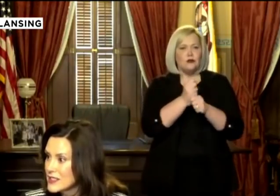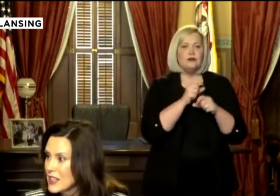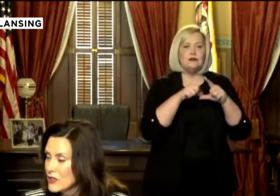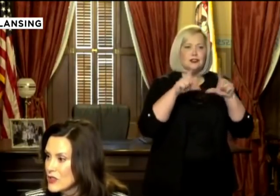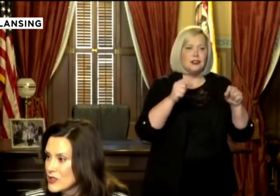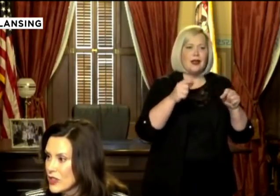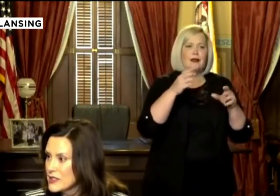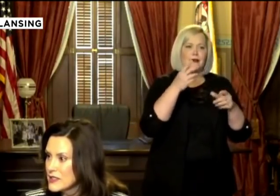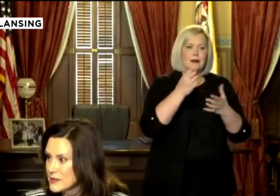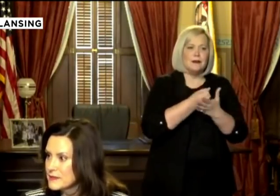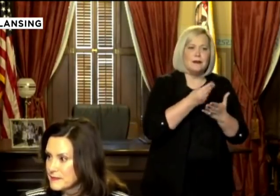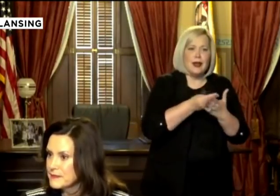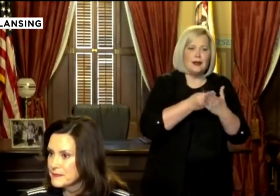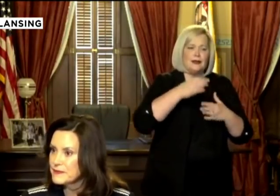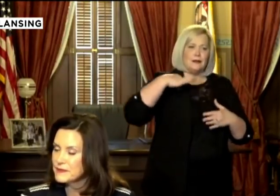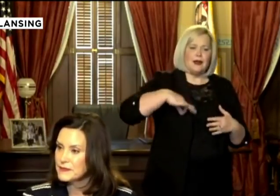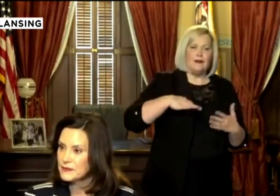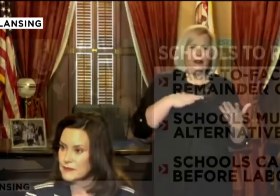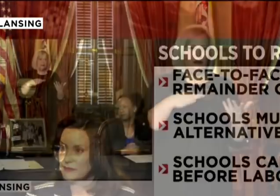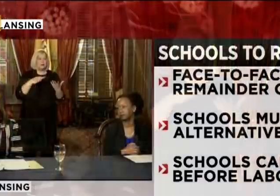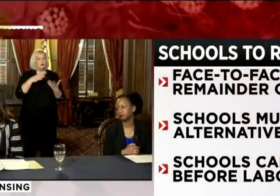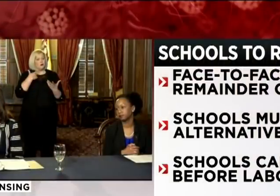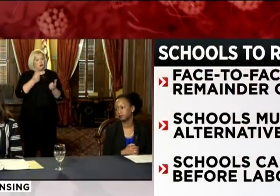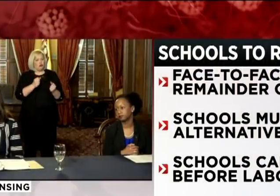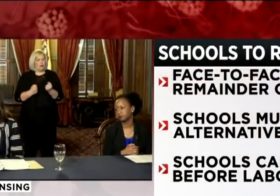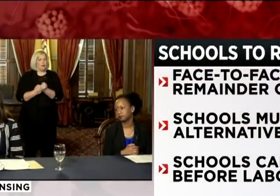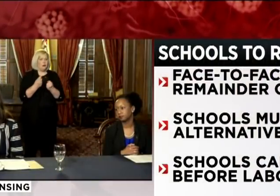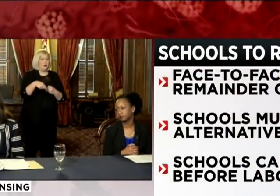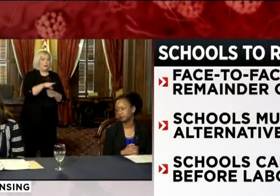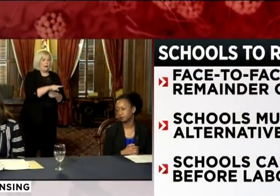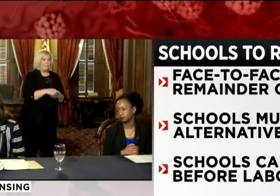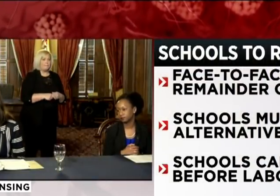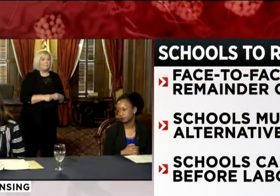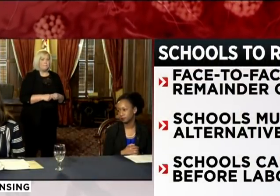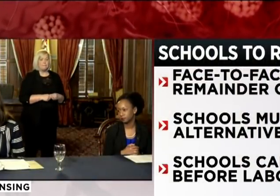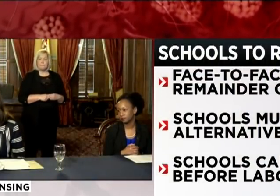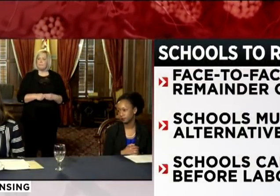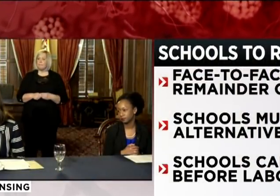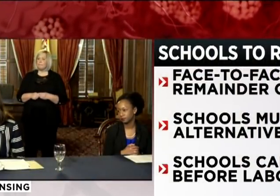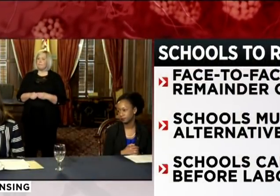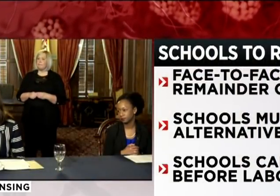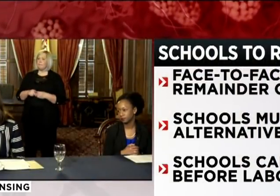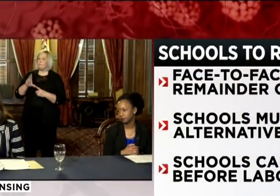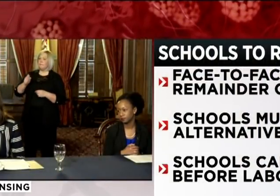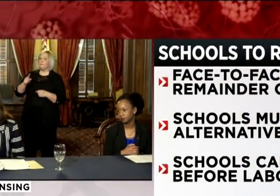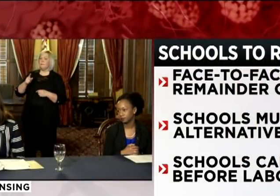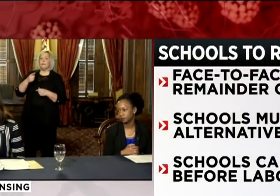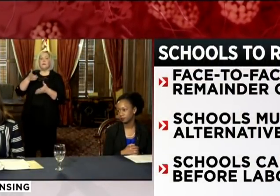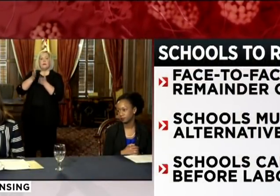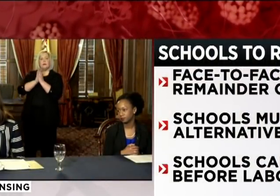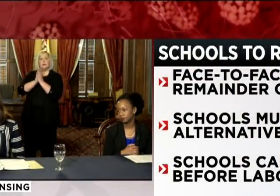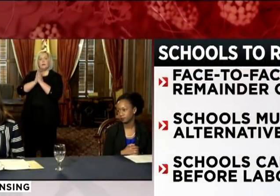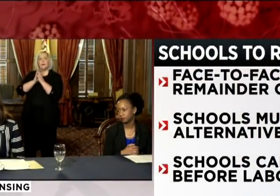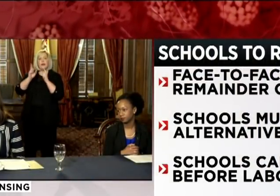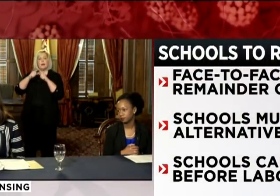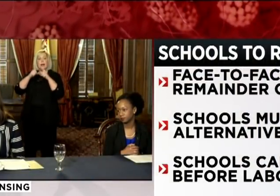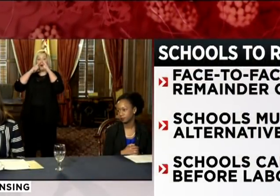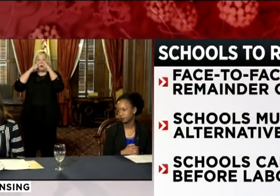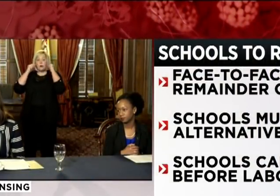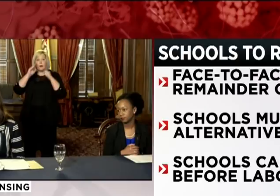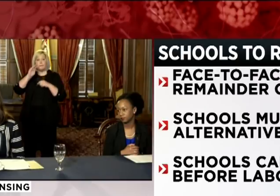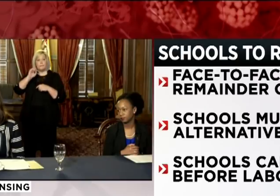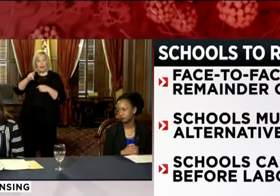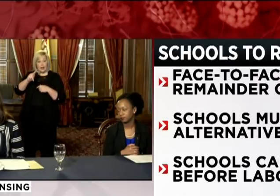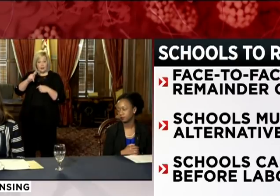they need to get through this crisis. We're seeing questions about masks and whether people should be